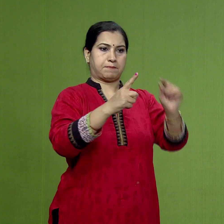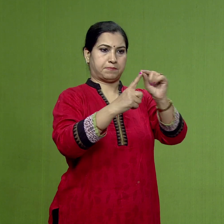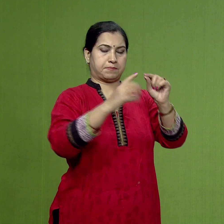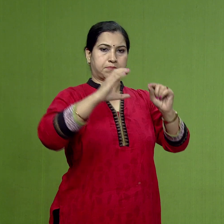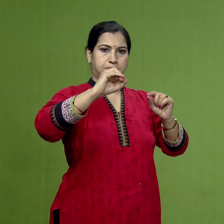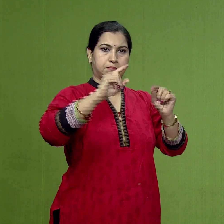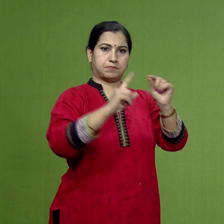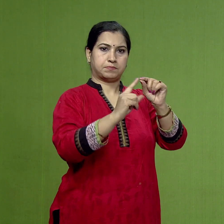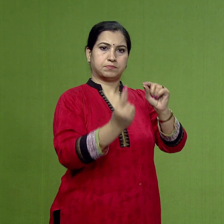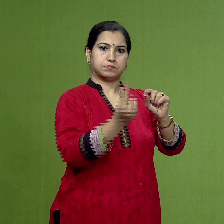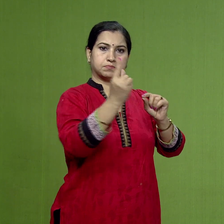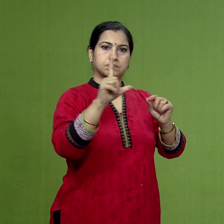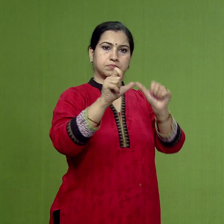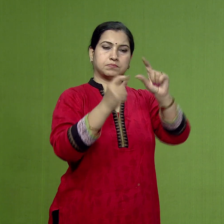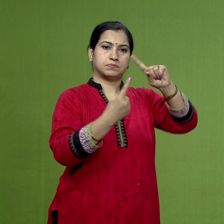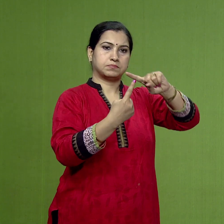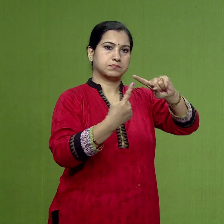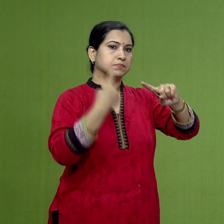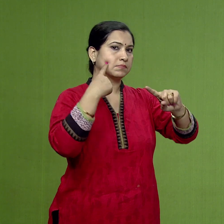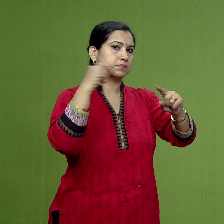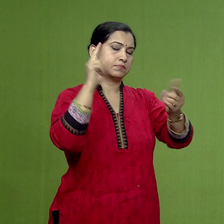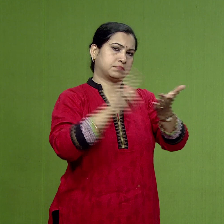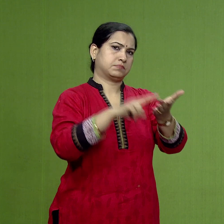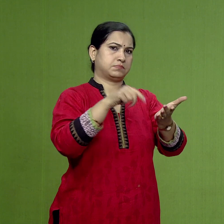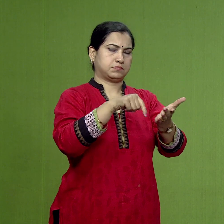Let's go through the meaning of population.